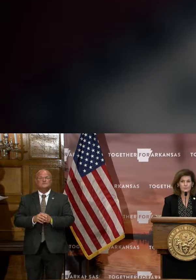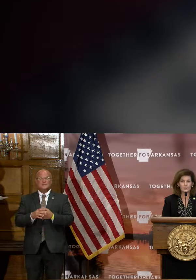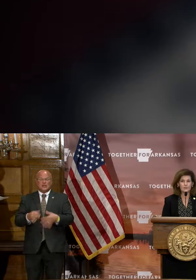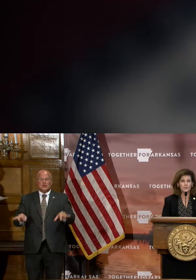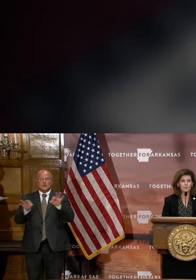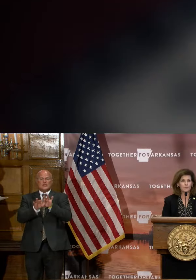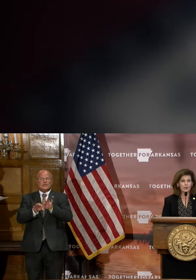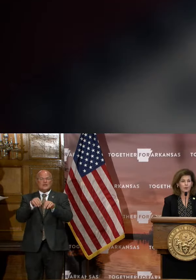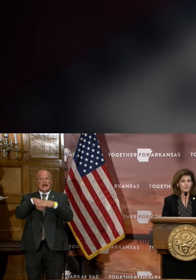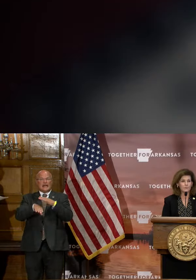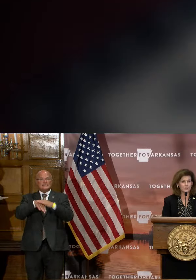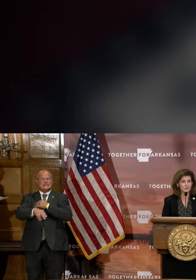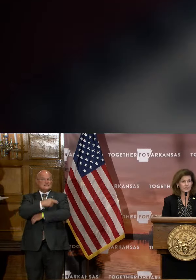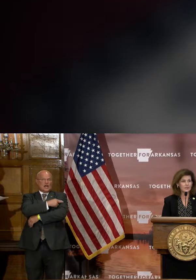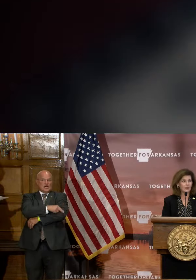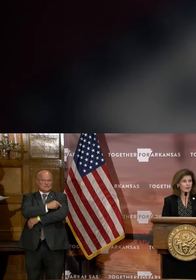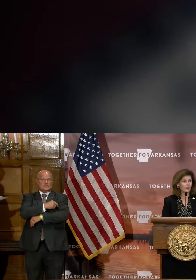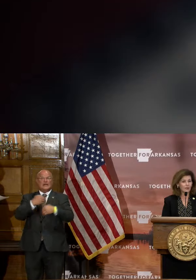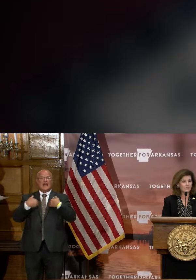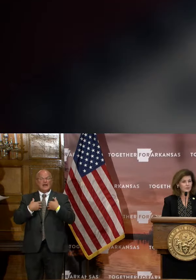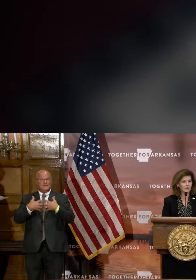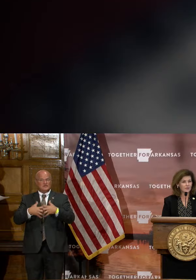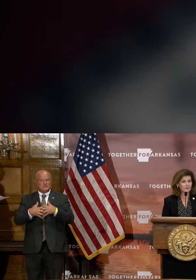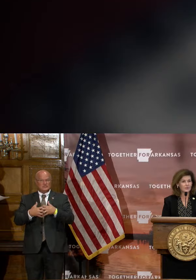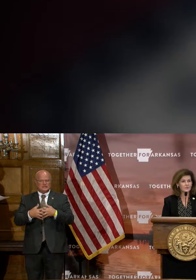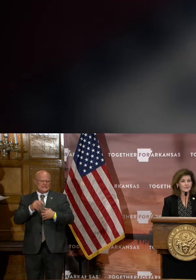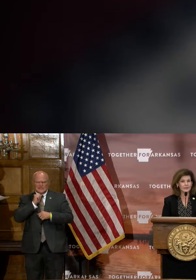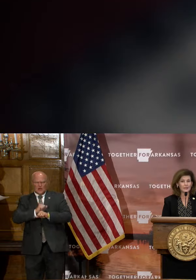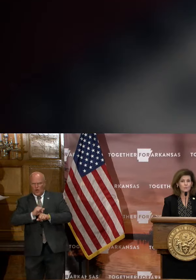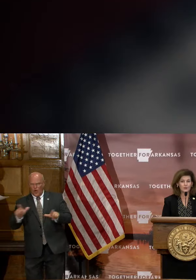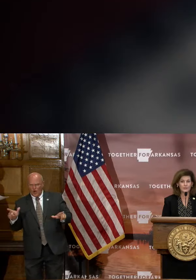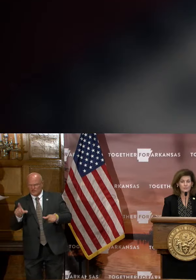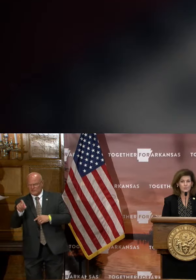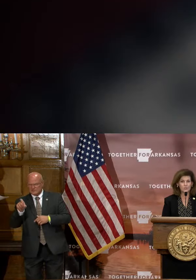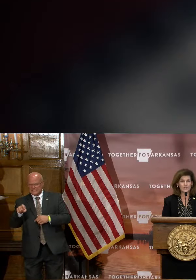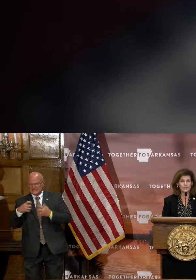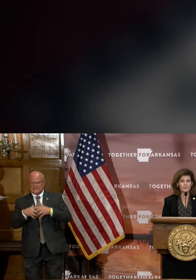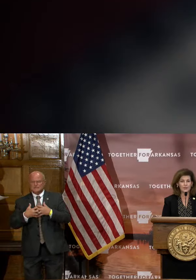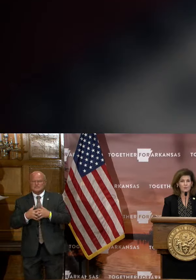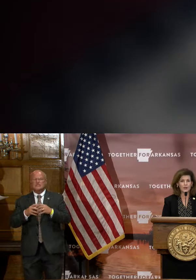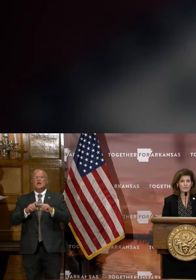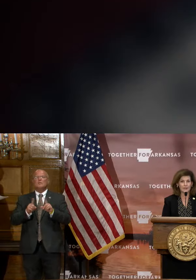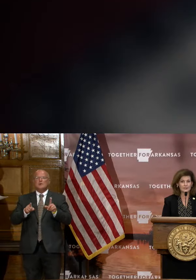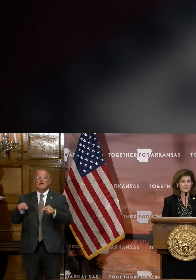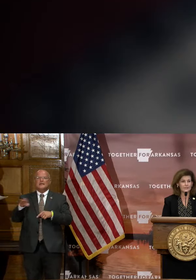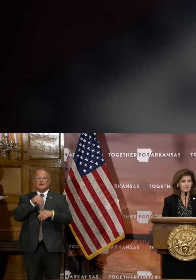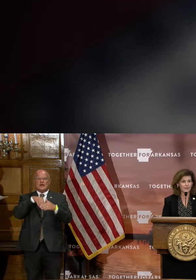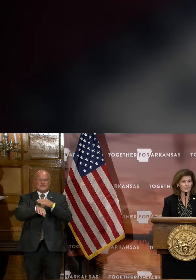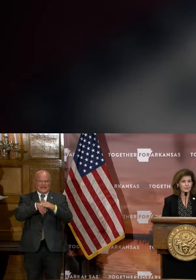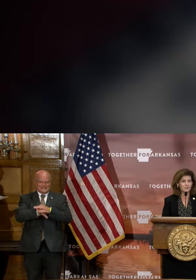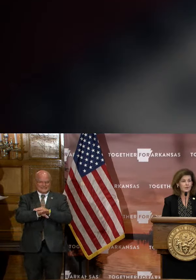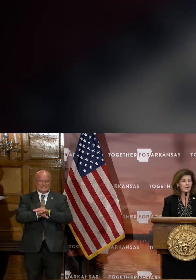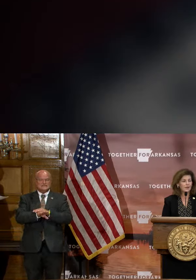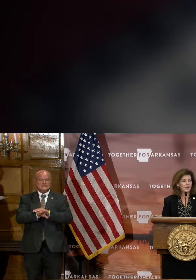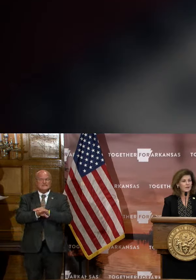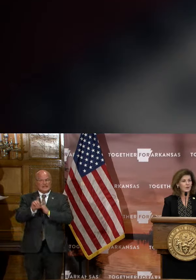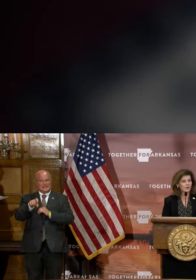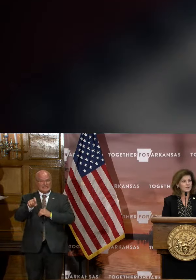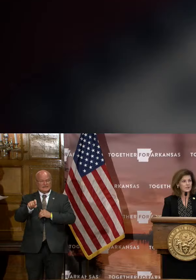access hospitals will be offered a machine. Not all of those hospitals need one of these machines, but they will have access if they